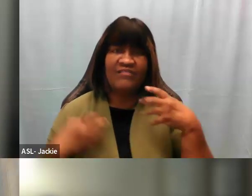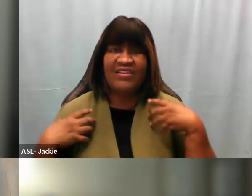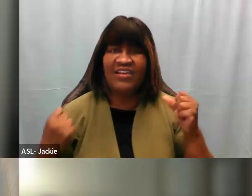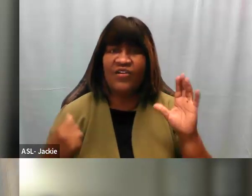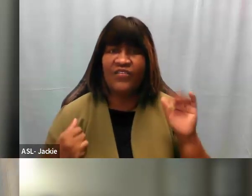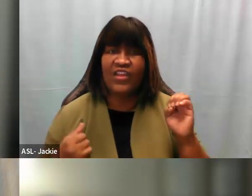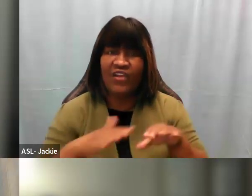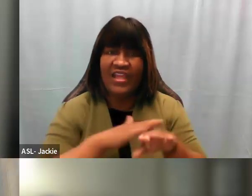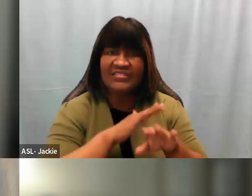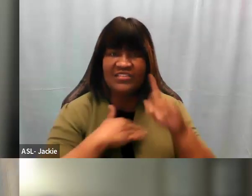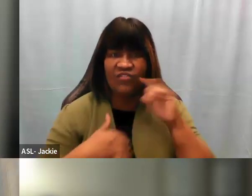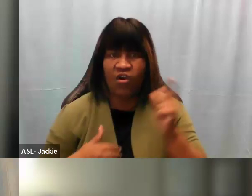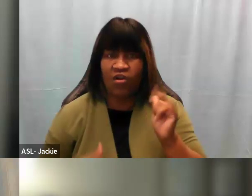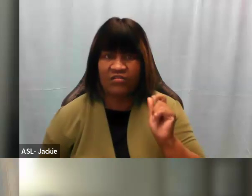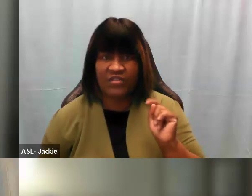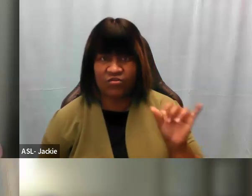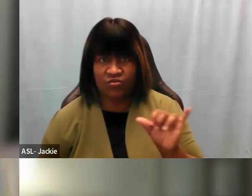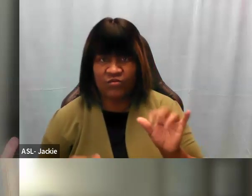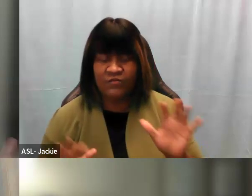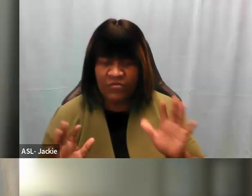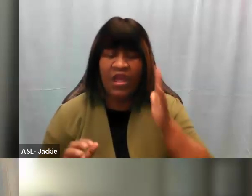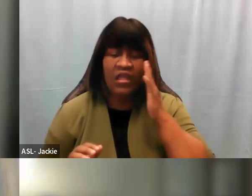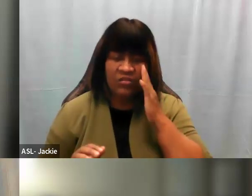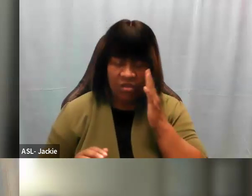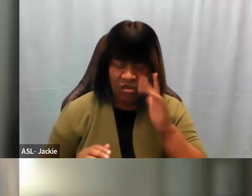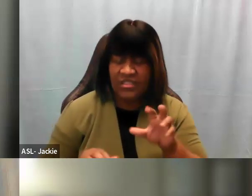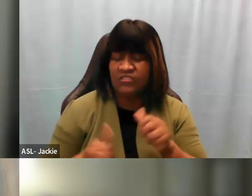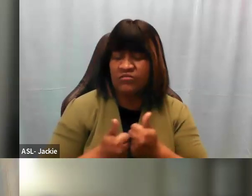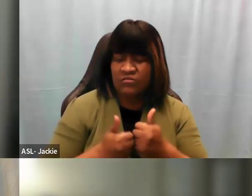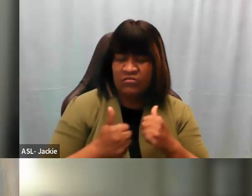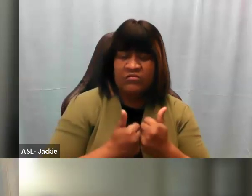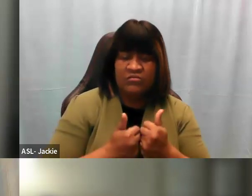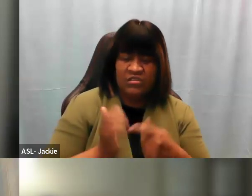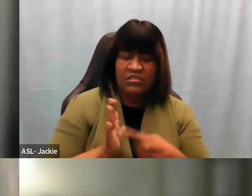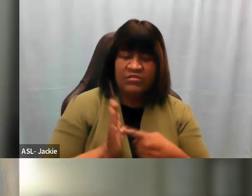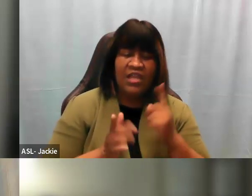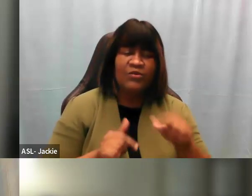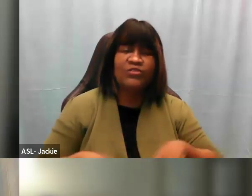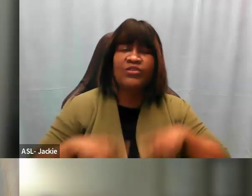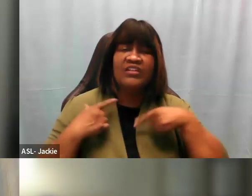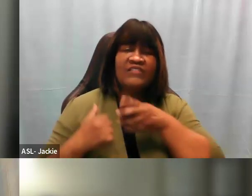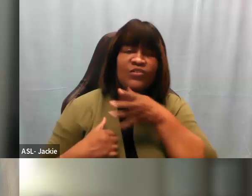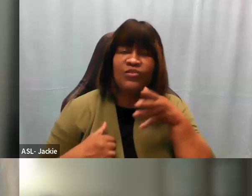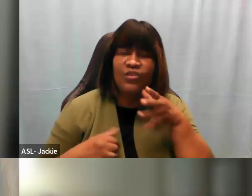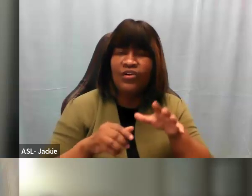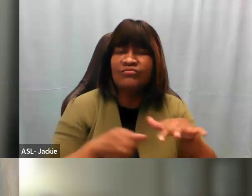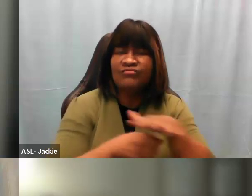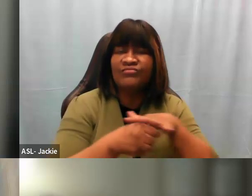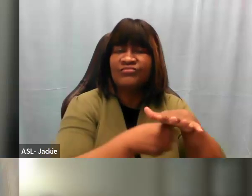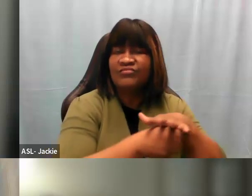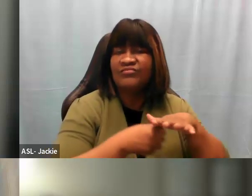and all of that, which I know is especially challenging in rural communities.